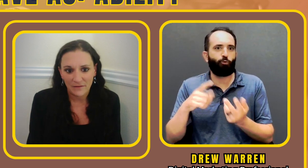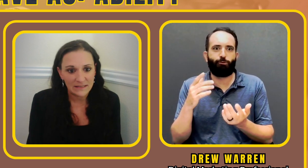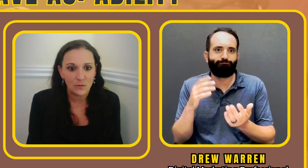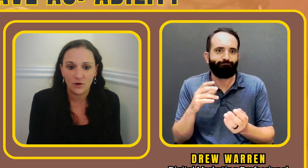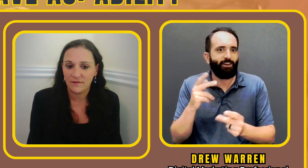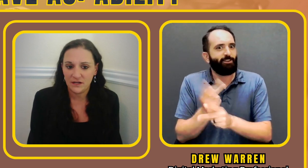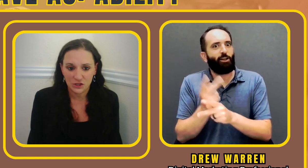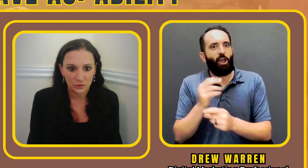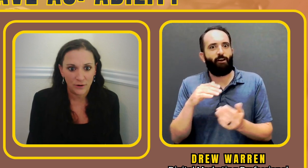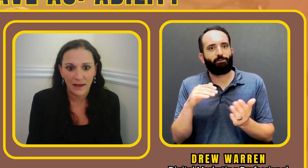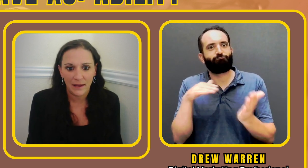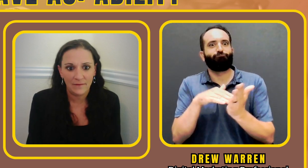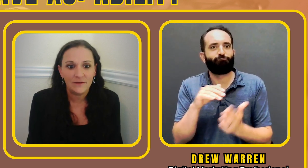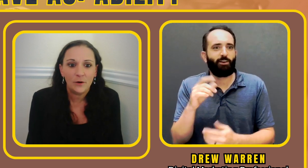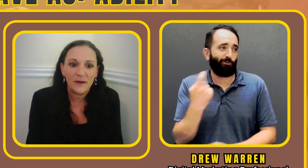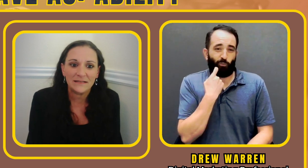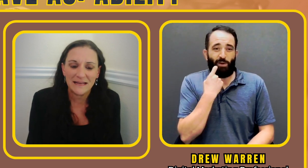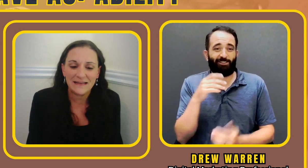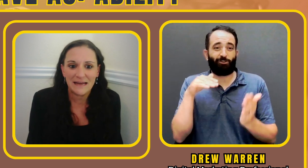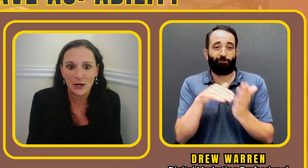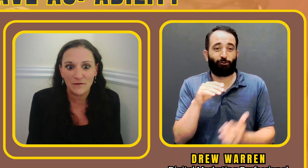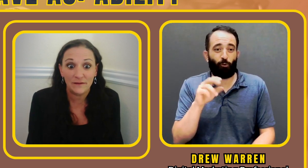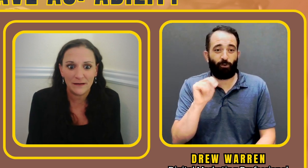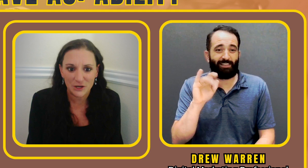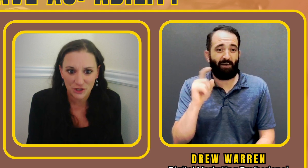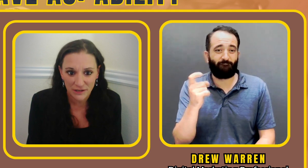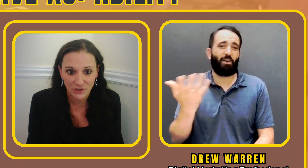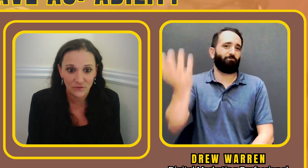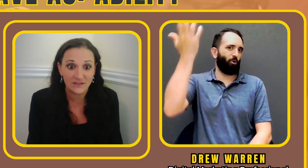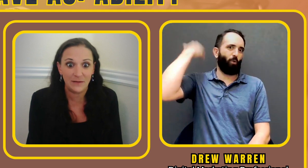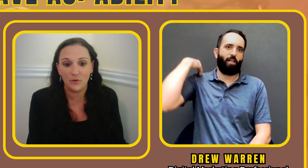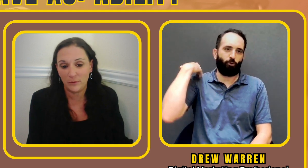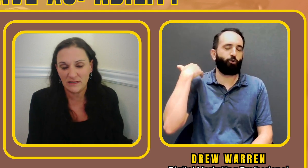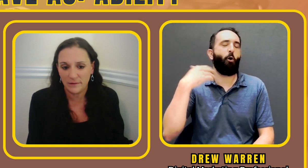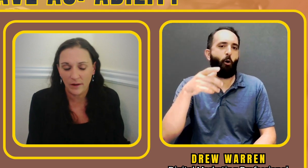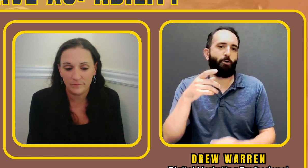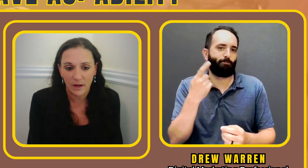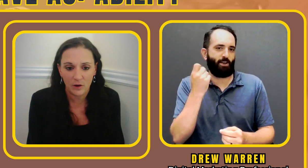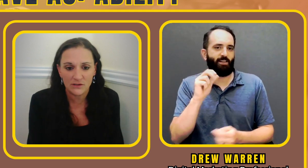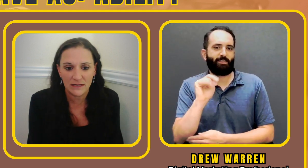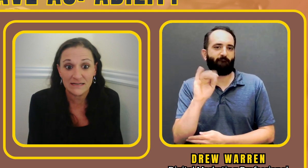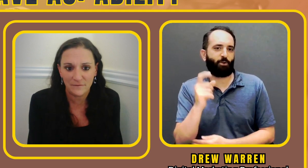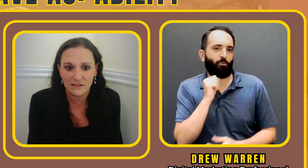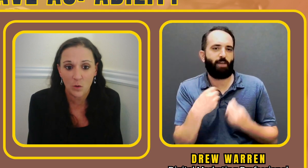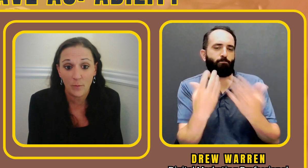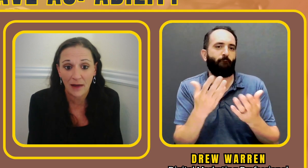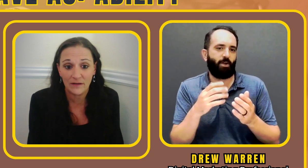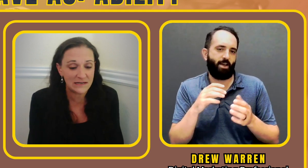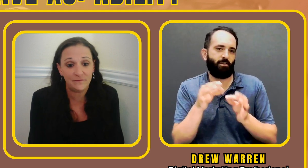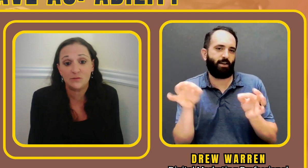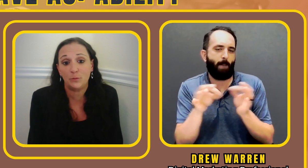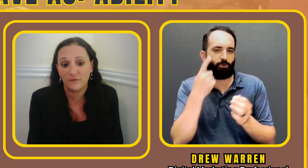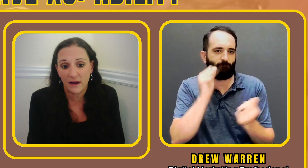much advocacy work that they do, and, basically taking care of litigation issues. For example, there was a lawsuit against Netflix a while back